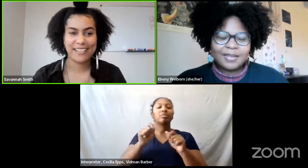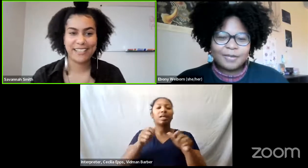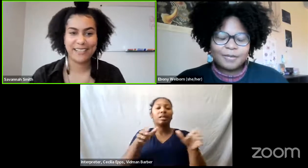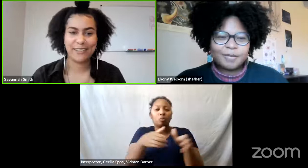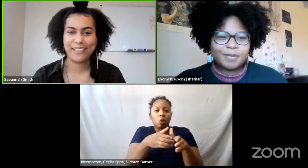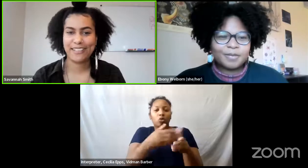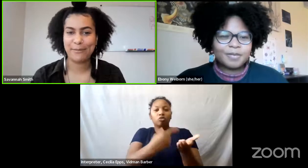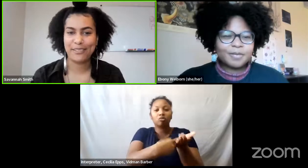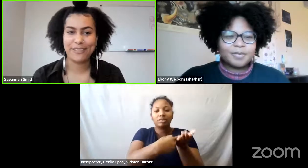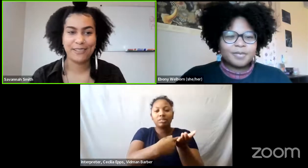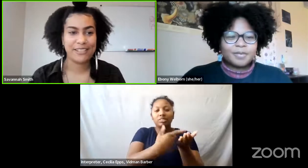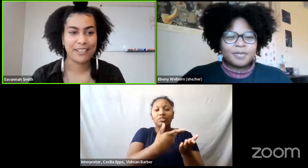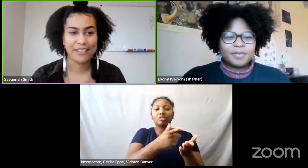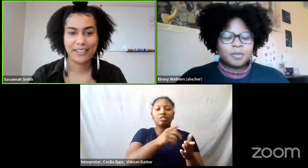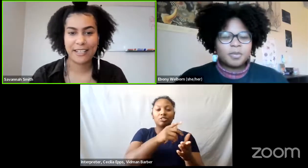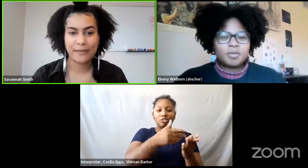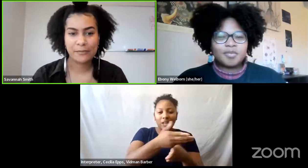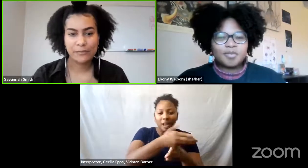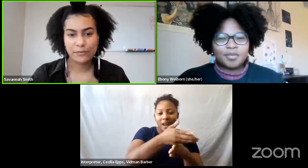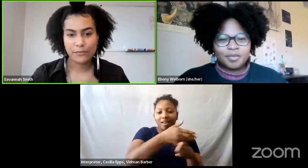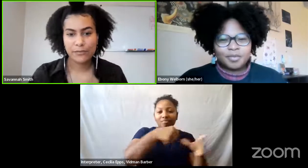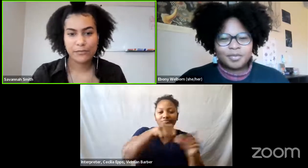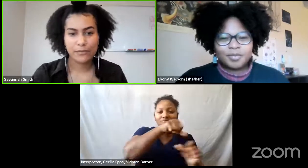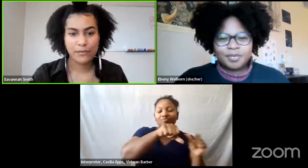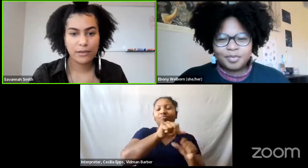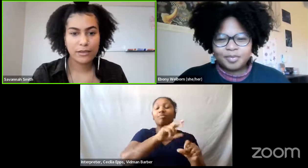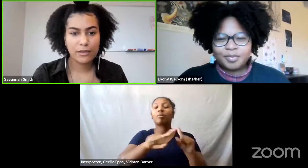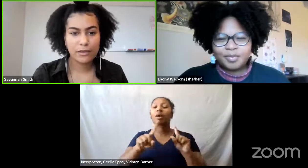interactive session. We're in community with each other today.